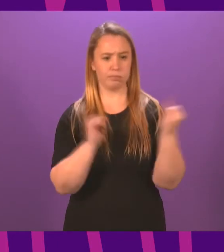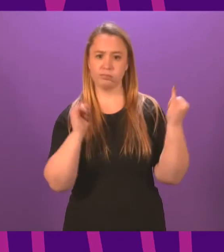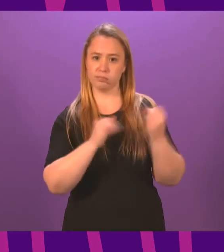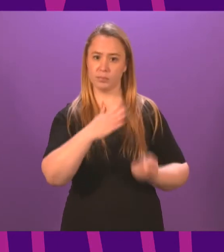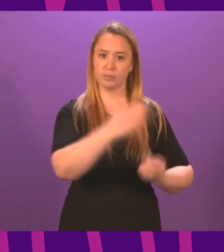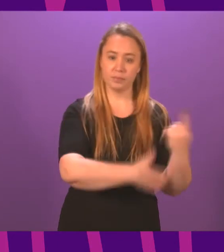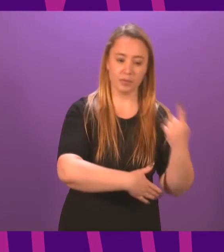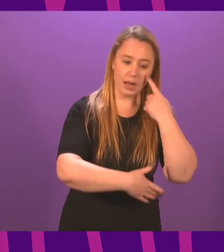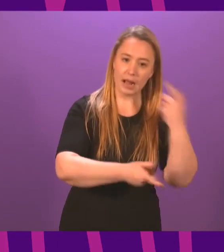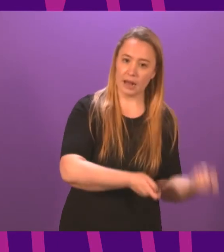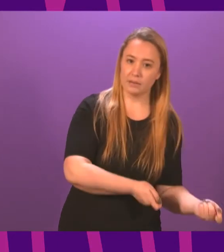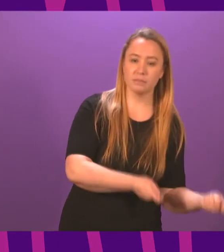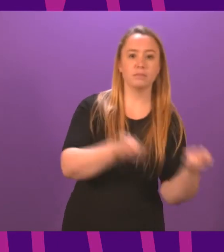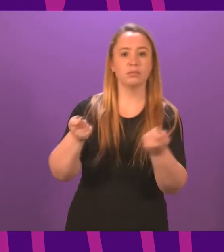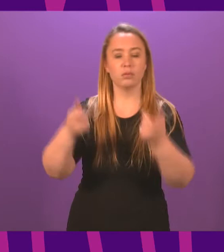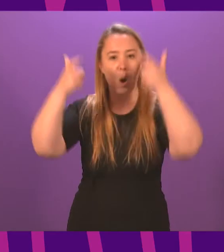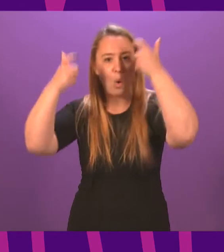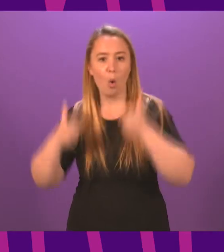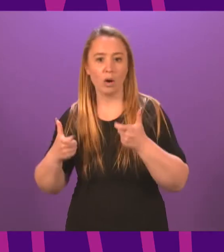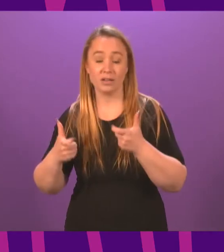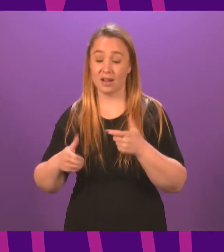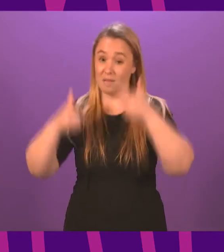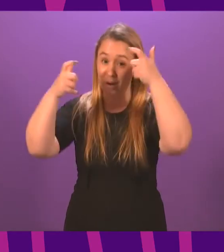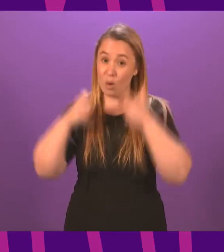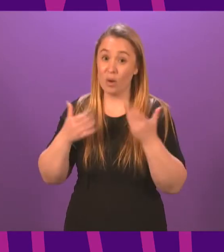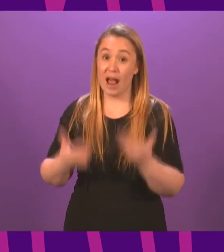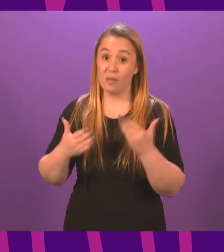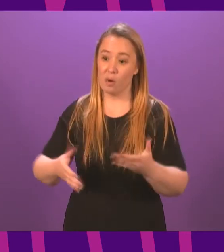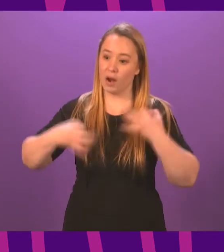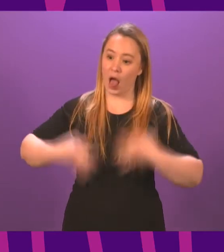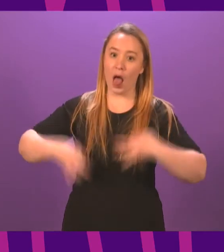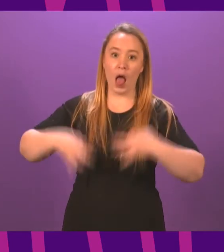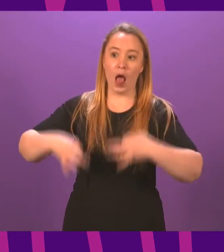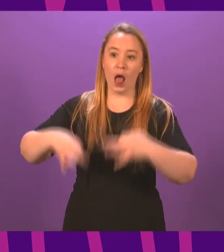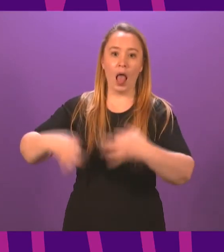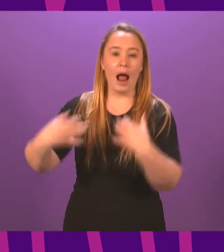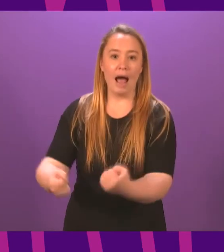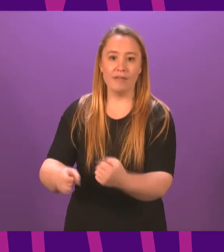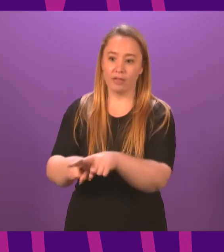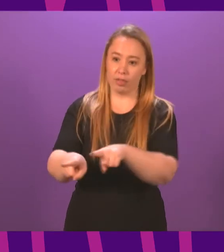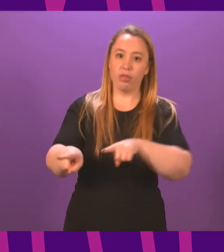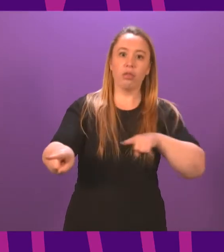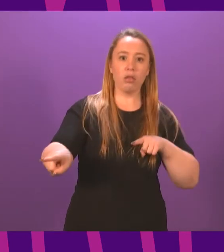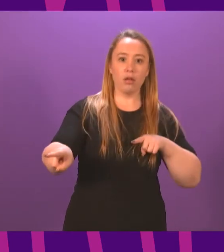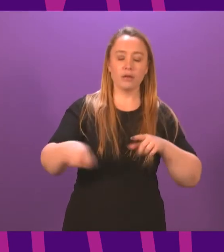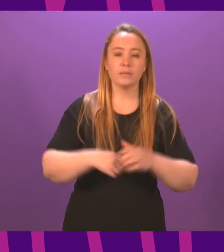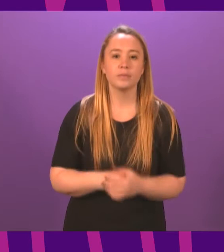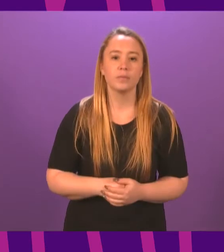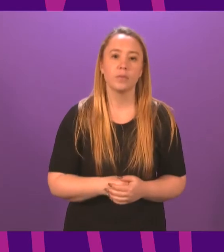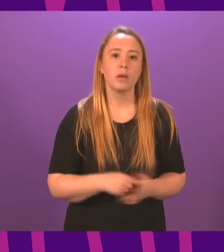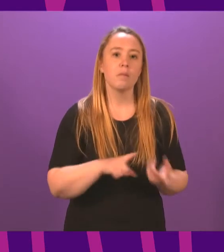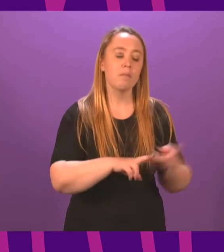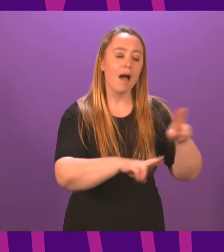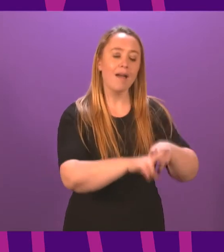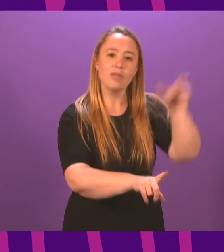taken to our massively backlogged courts. But of course, they may not be fined, because if they can tell the officer they have a